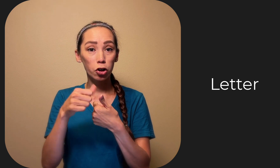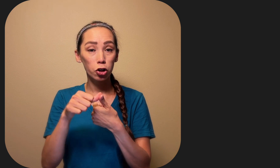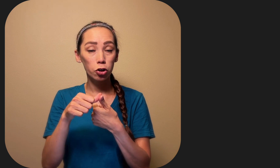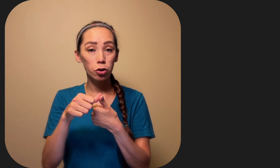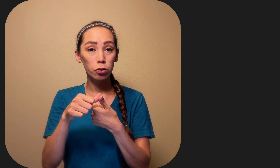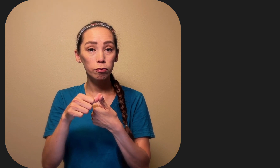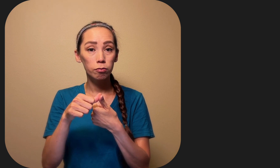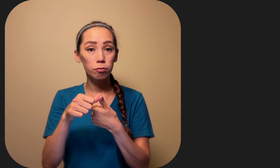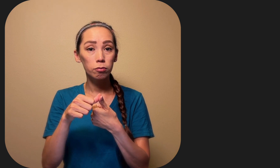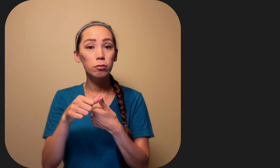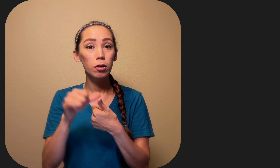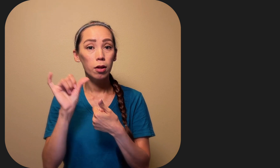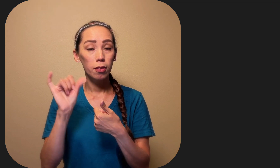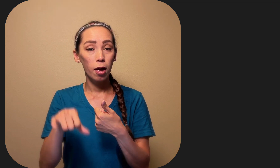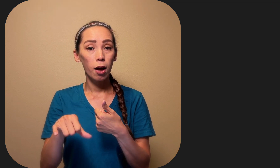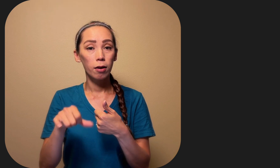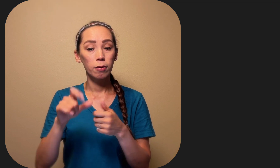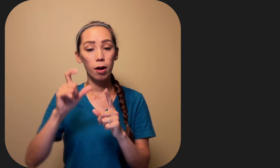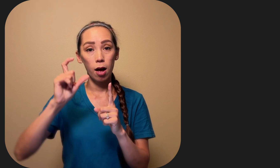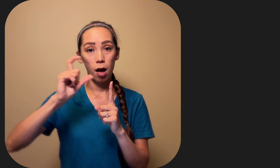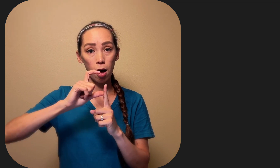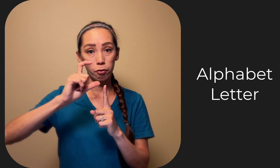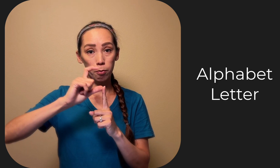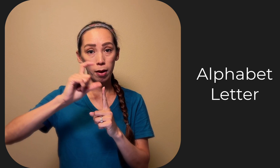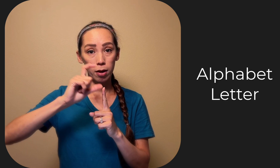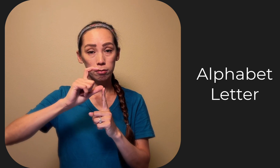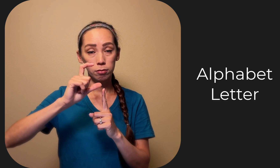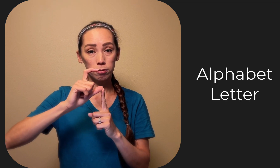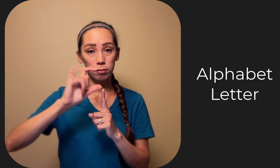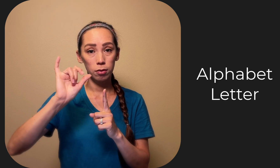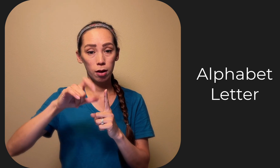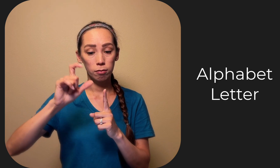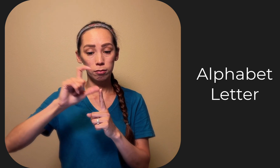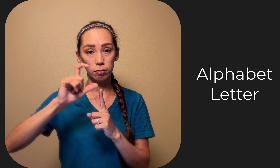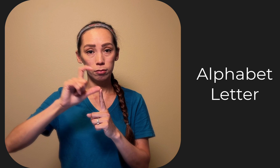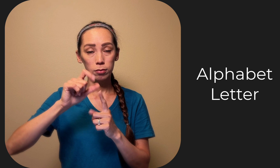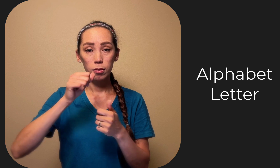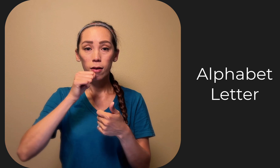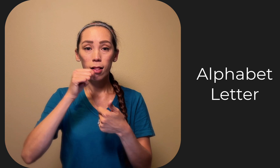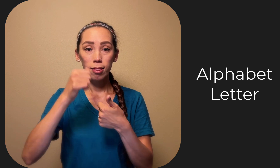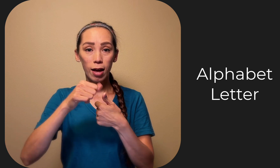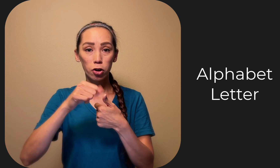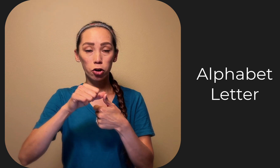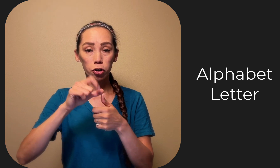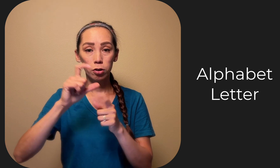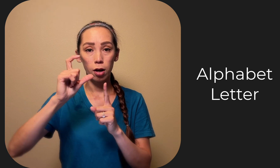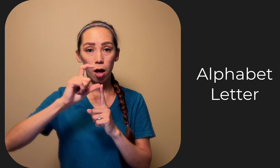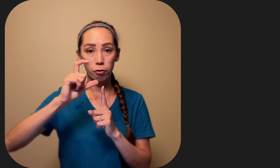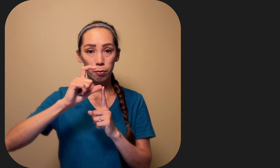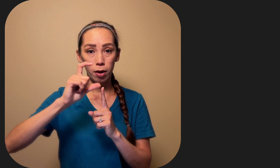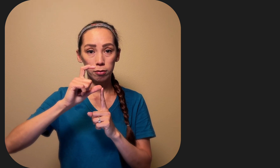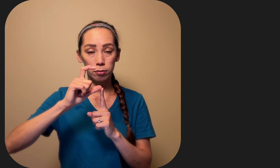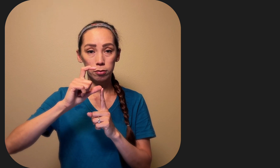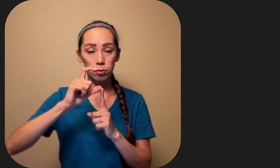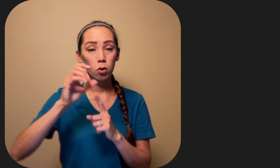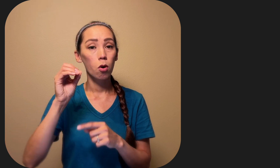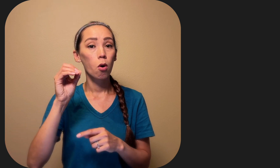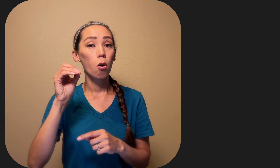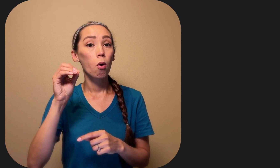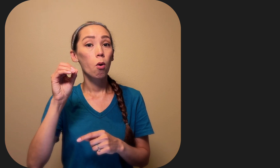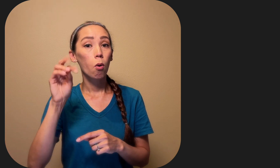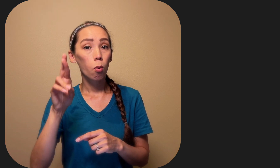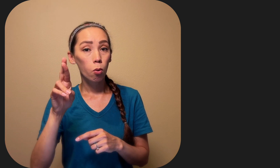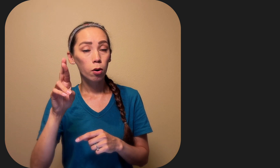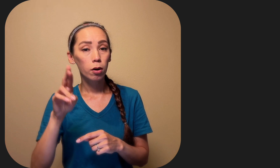So you can do letter like this. Letter and then alphabet letter with this hand shape. Letter with the A's, and then